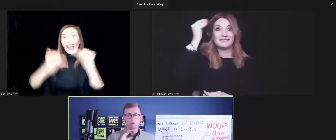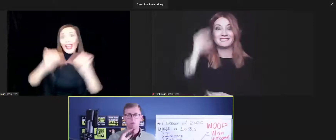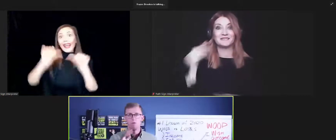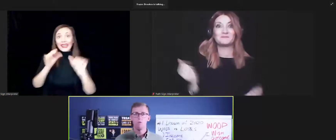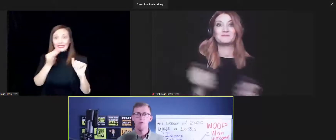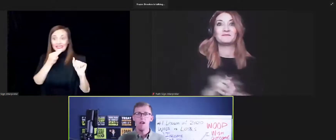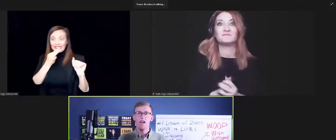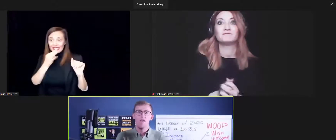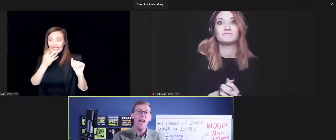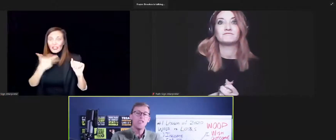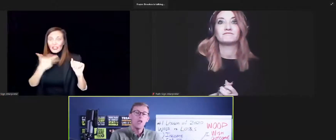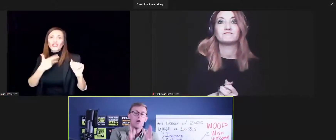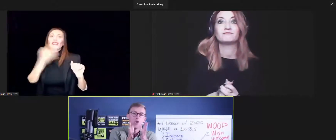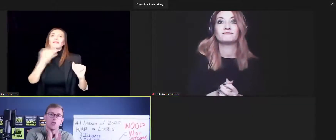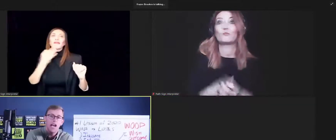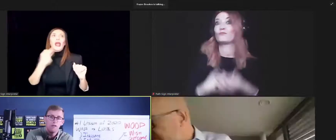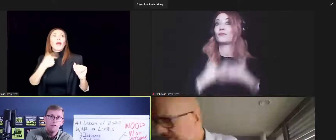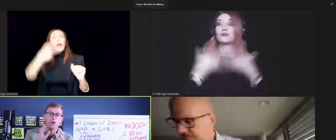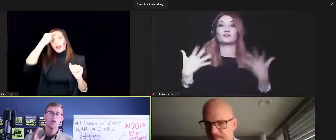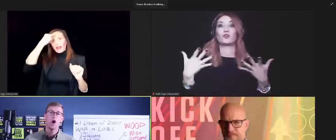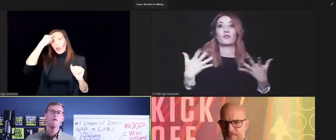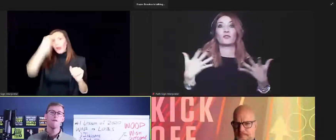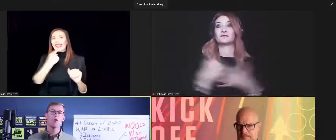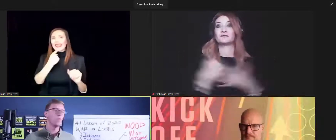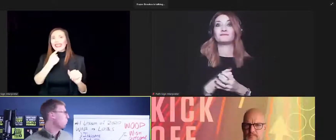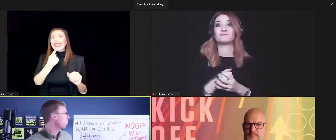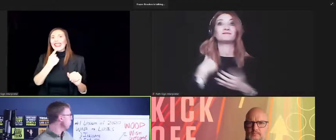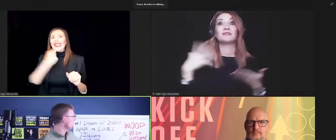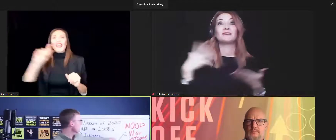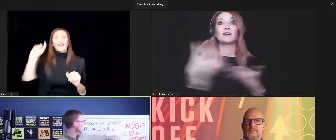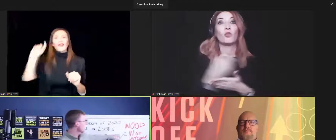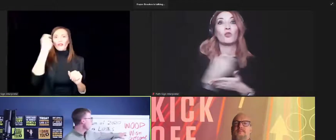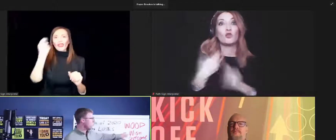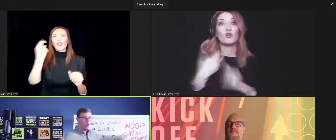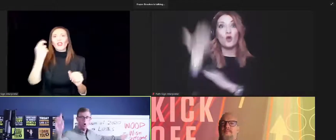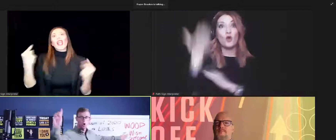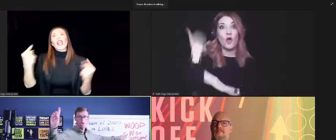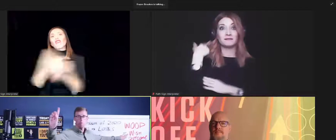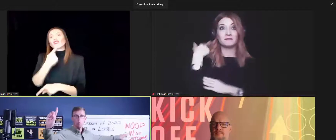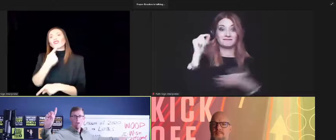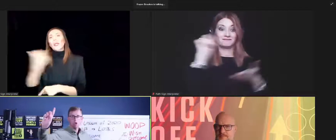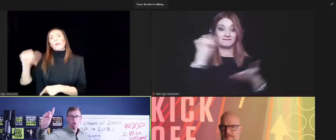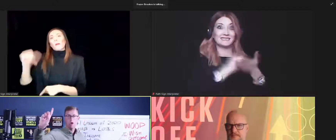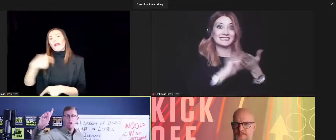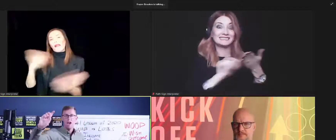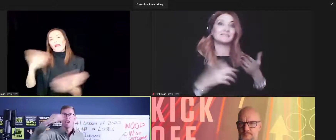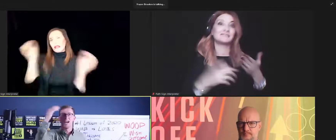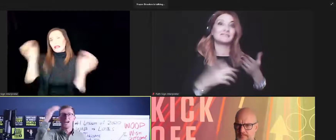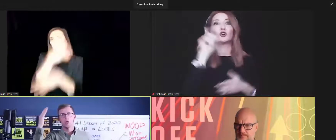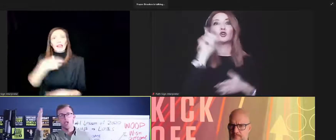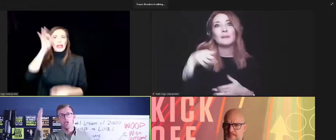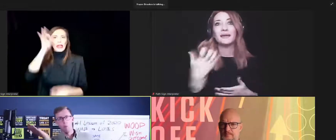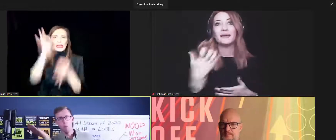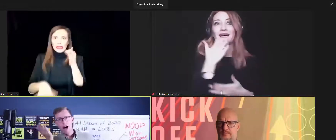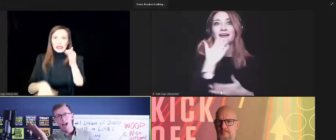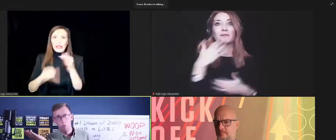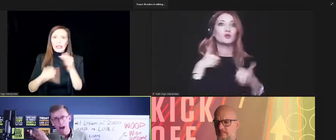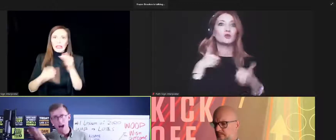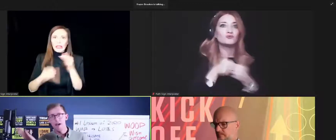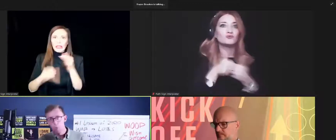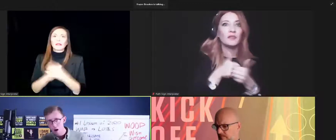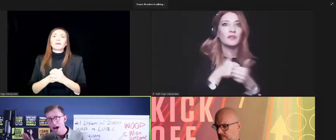distributors. Then yourself, go through the whoop. What's your ultimate wish? And ask yourself